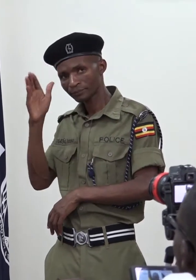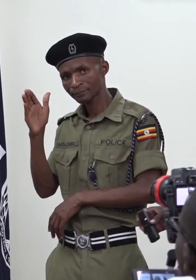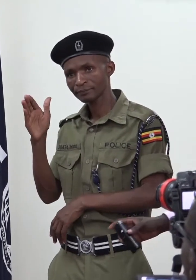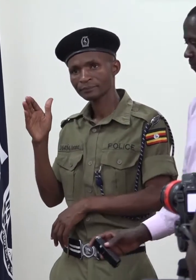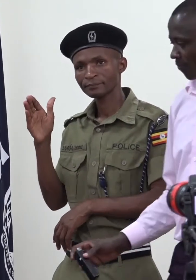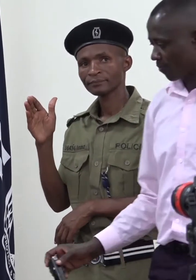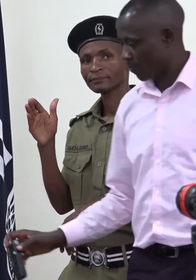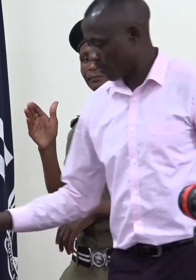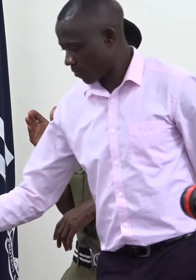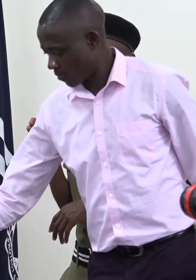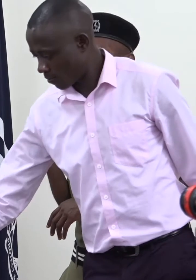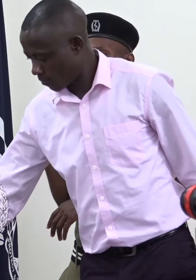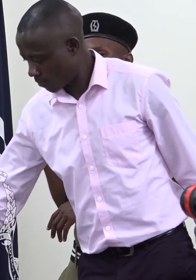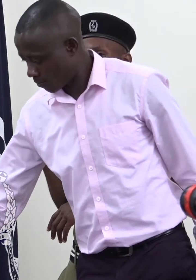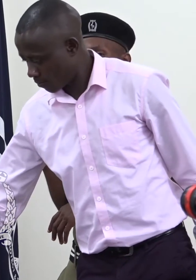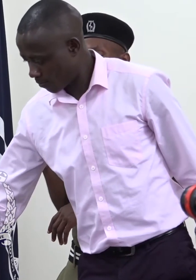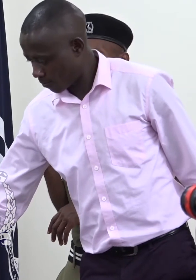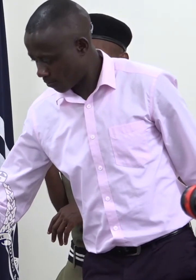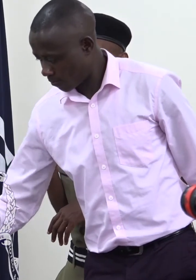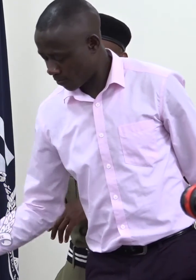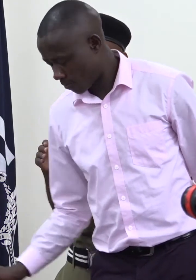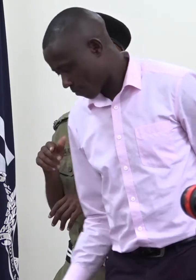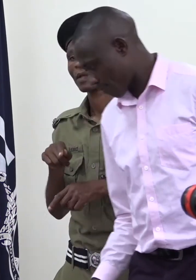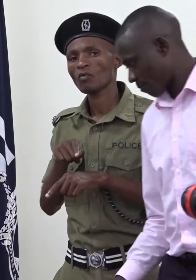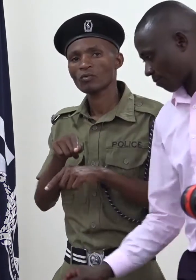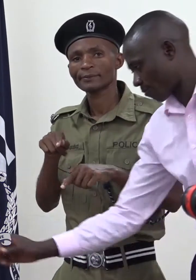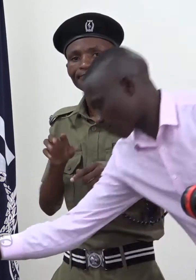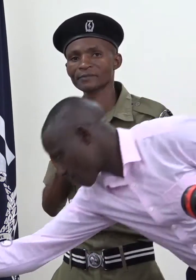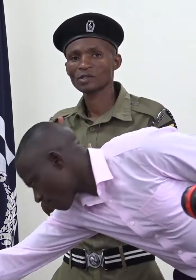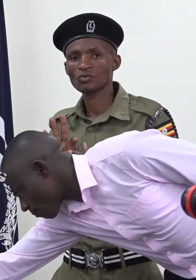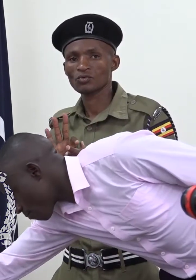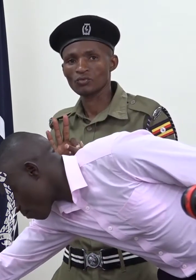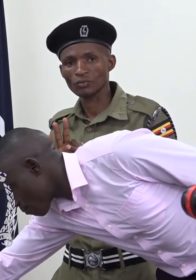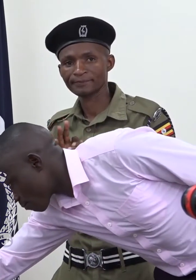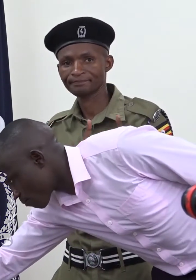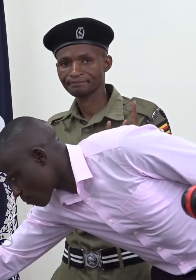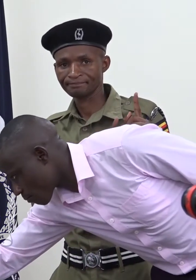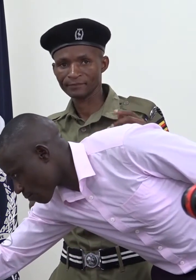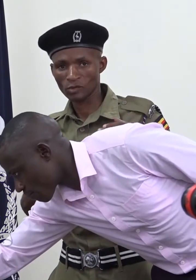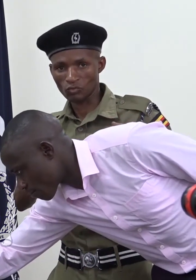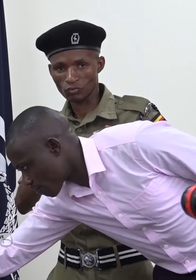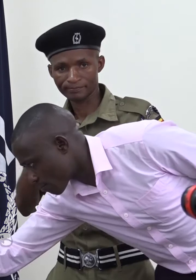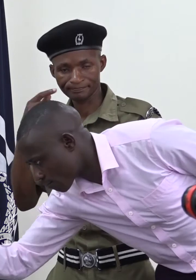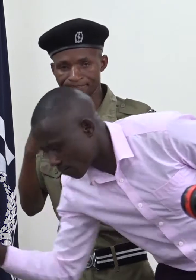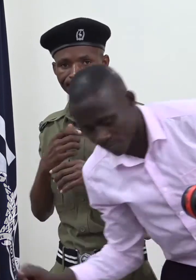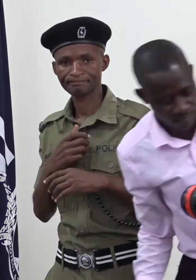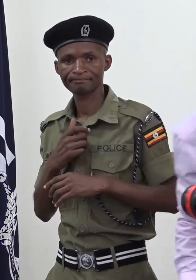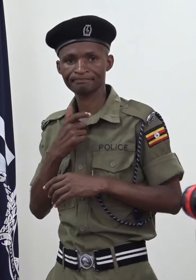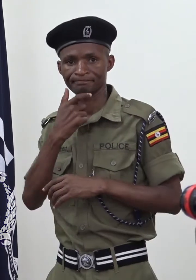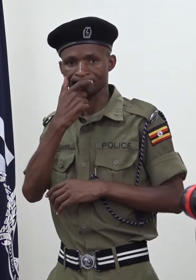as the joint security agencies, we continue to mourn with all other